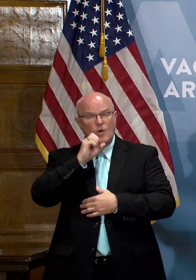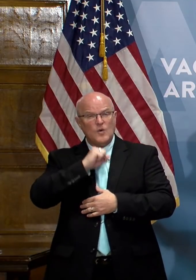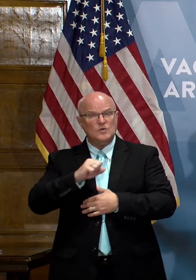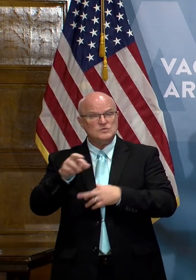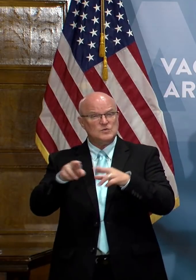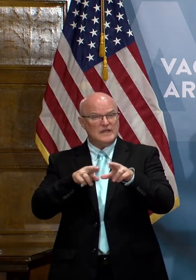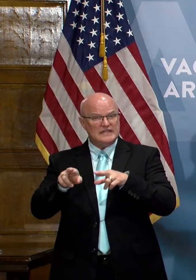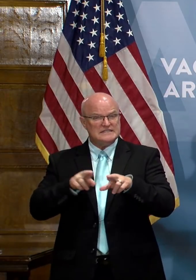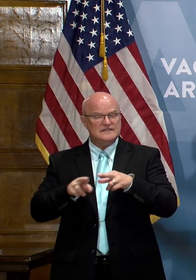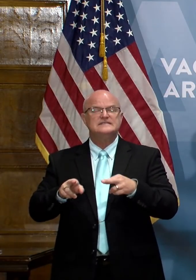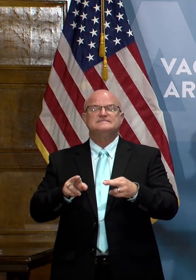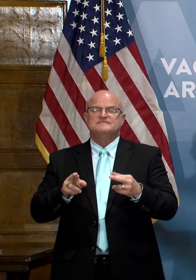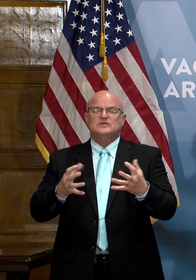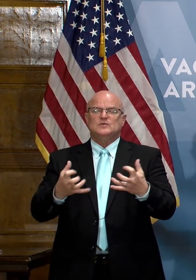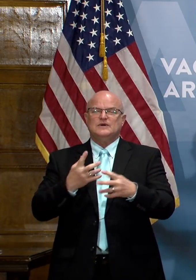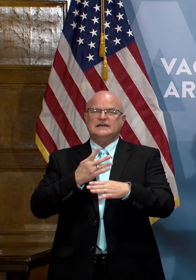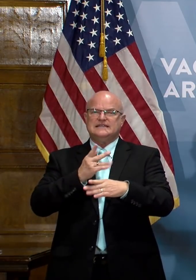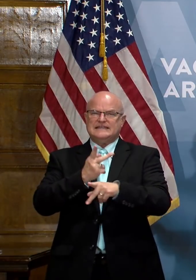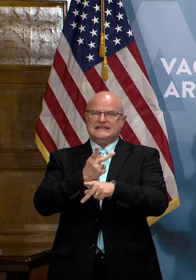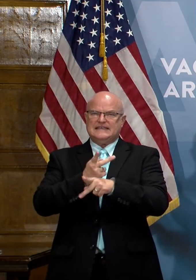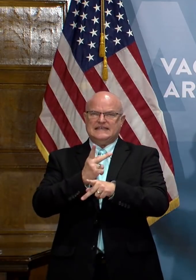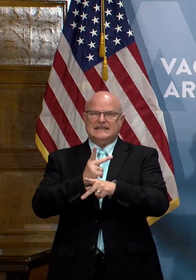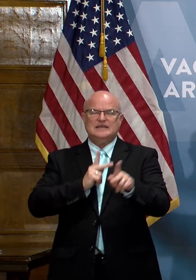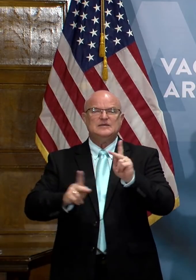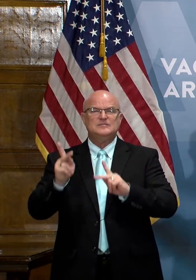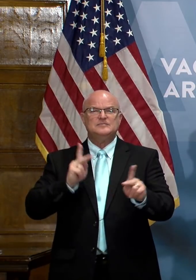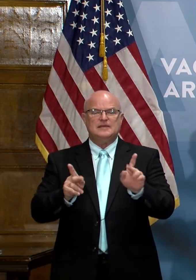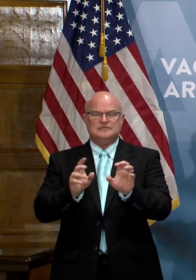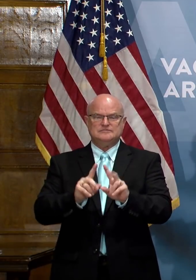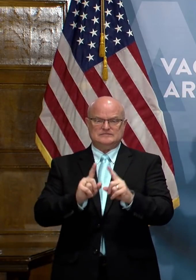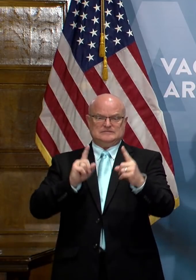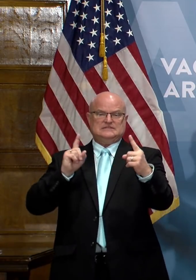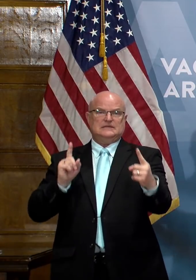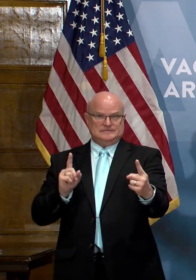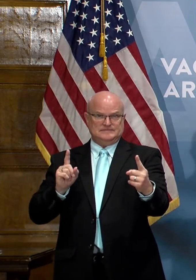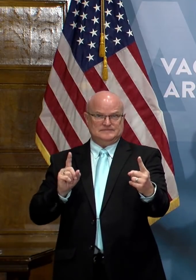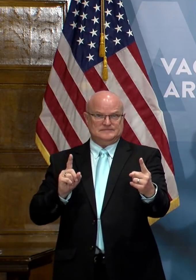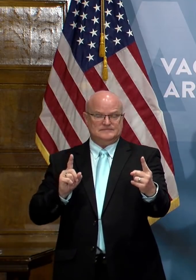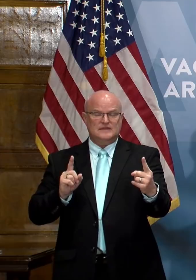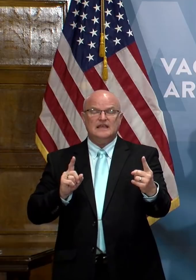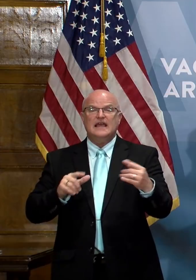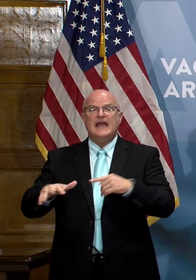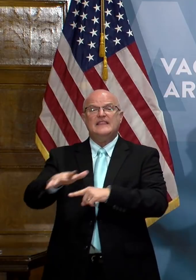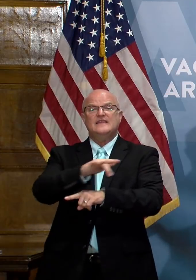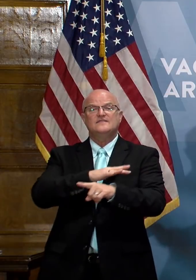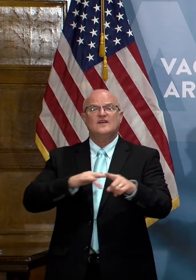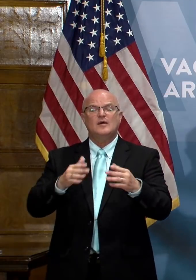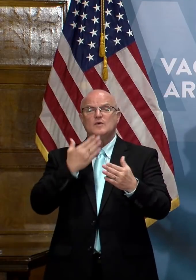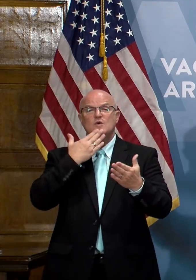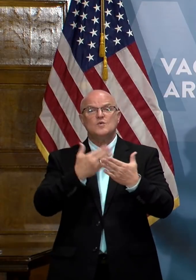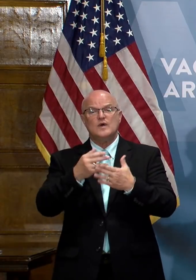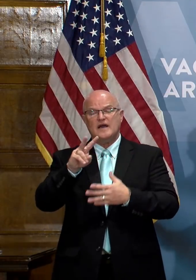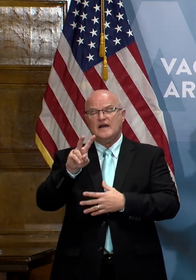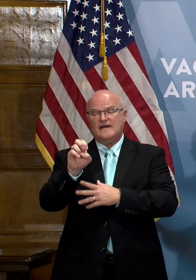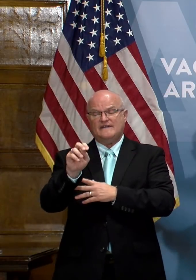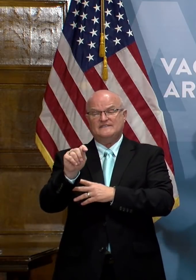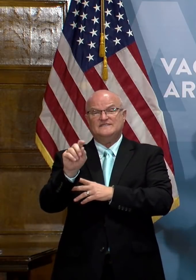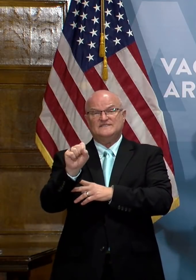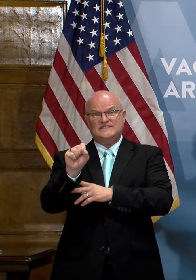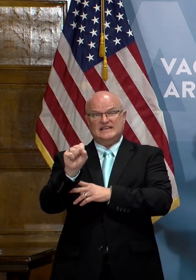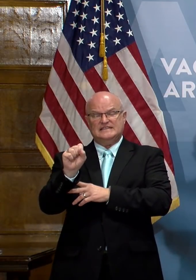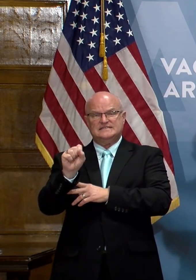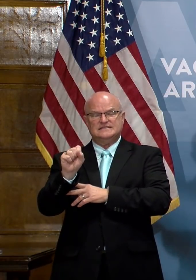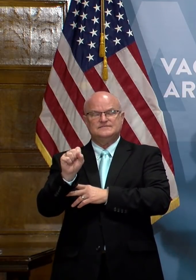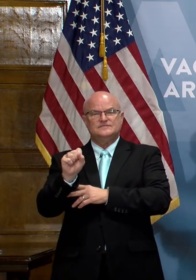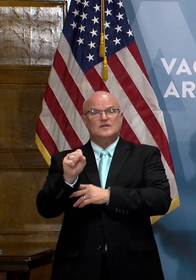relatives. You want to keep individuals spaced if possible, the environment ventilated, if possible have dinner